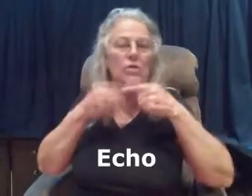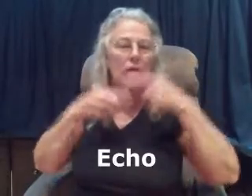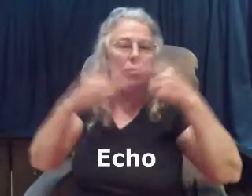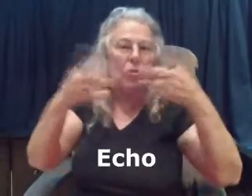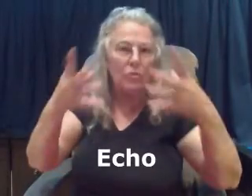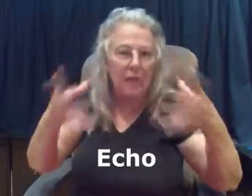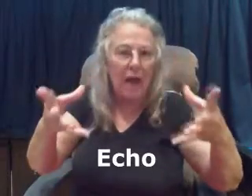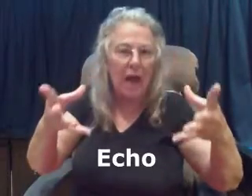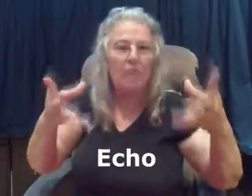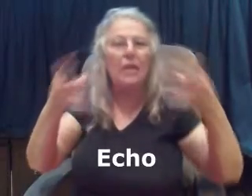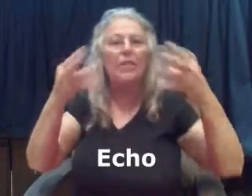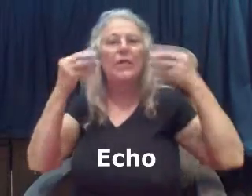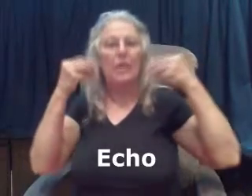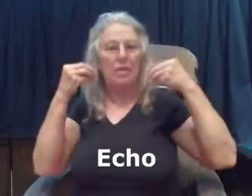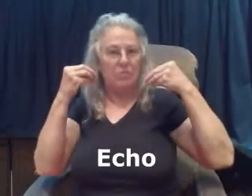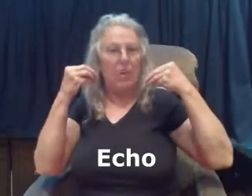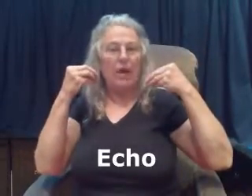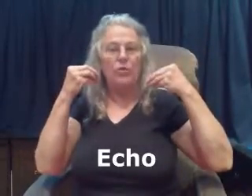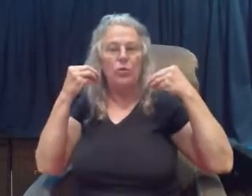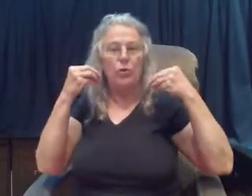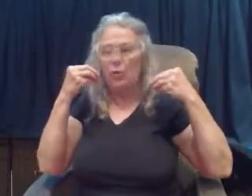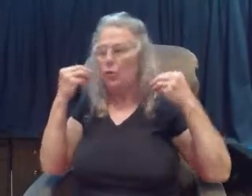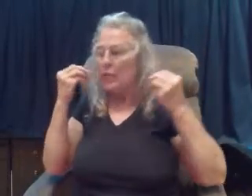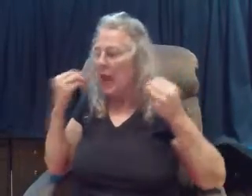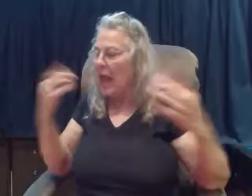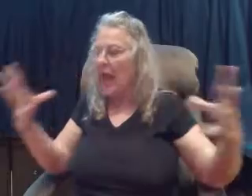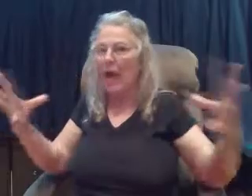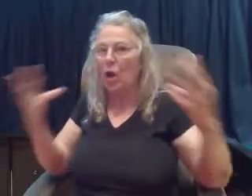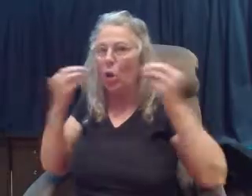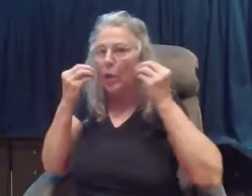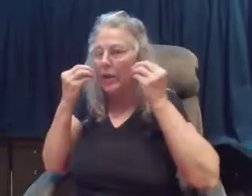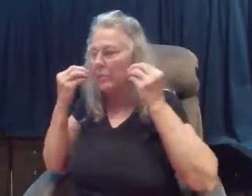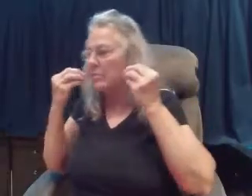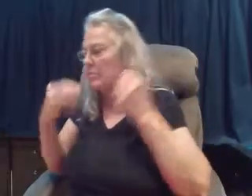sound goes out and then it comes back to you. Echoing.